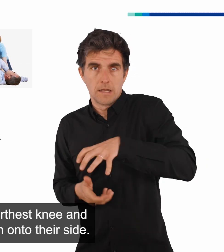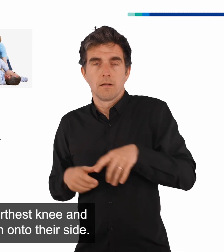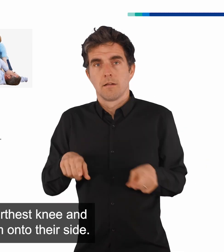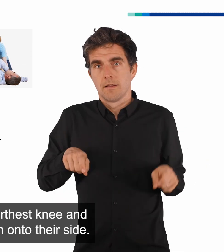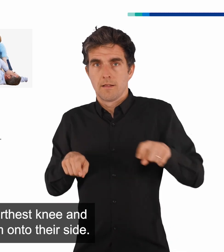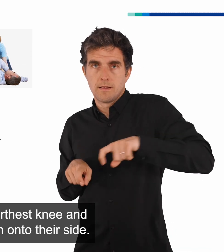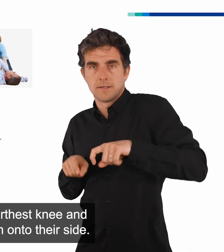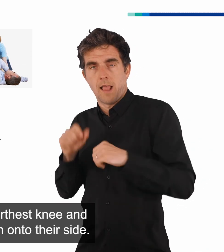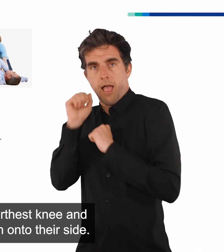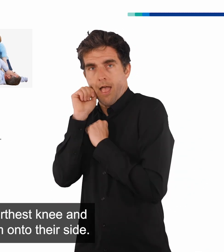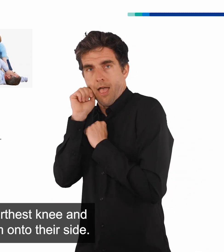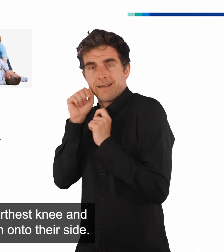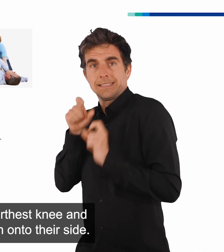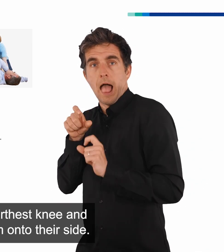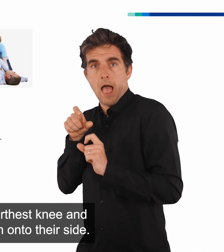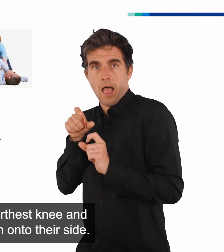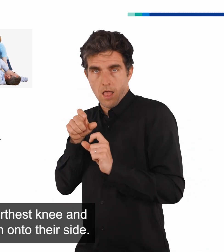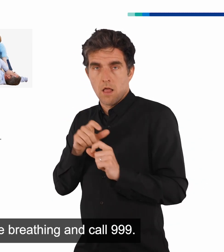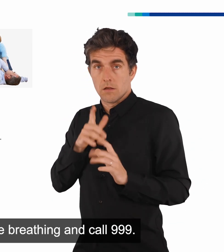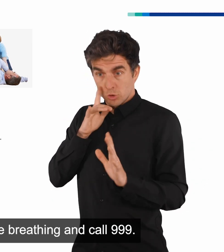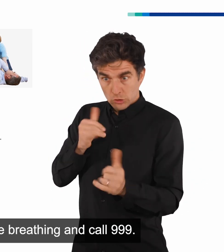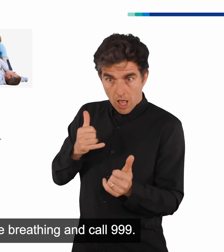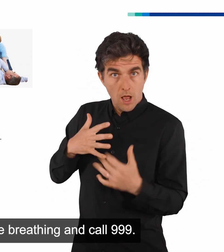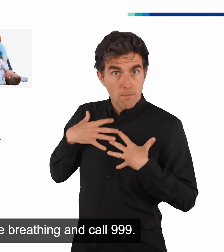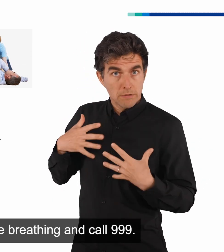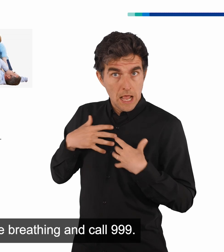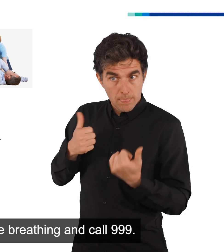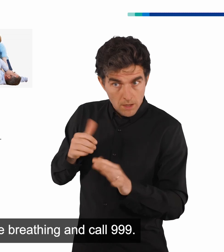Keep checking their breathing and call 999.